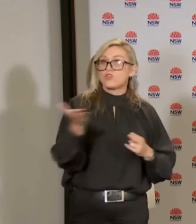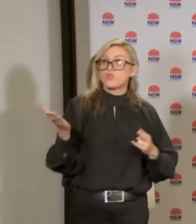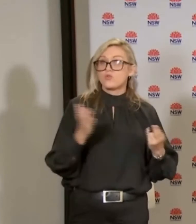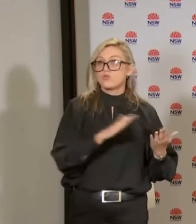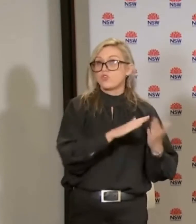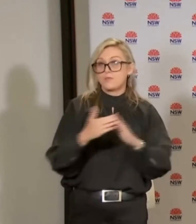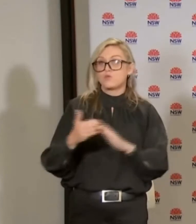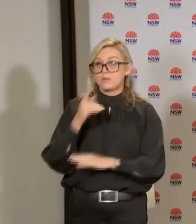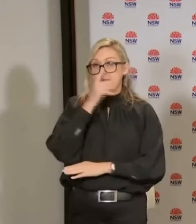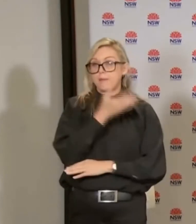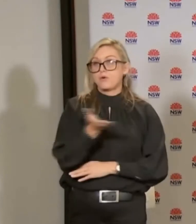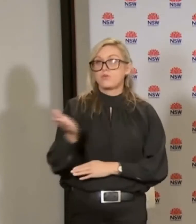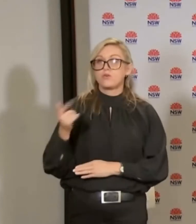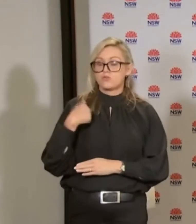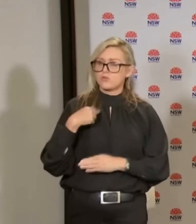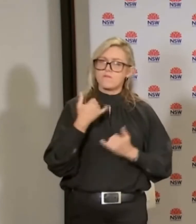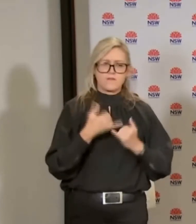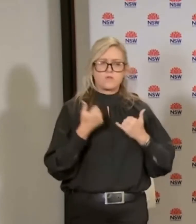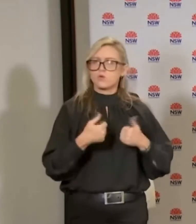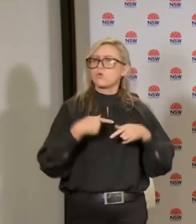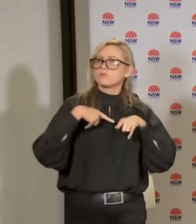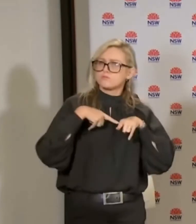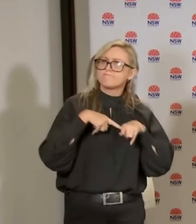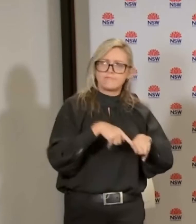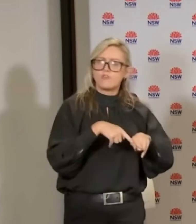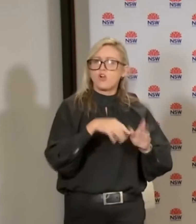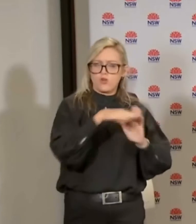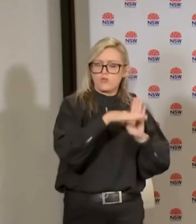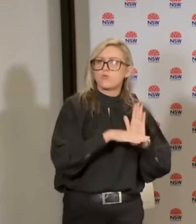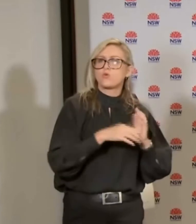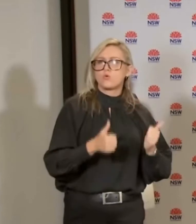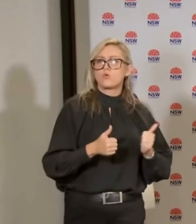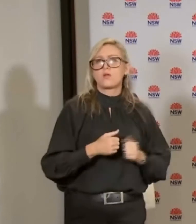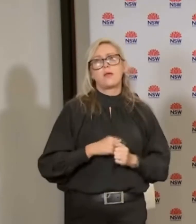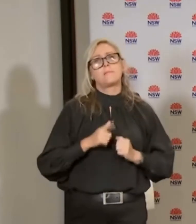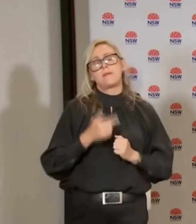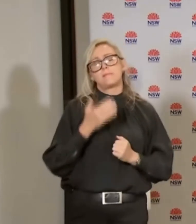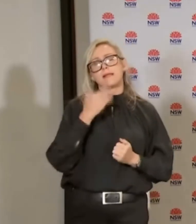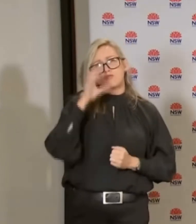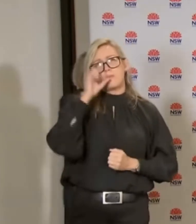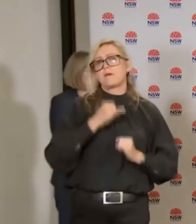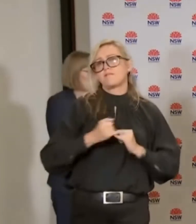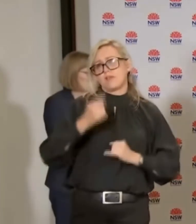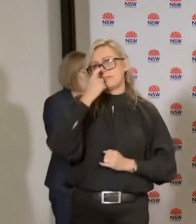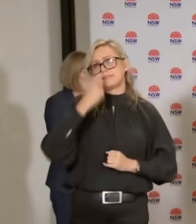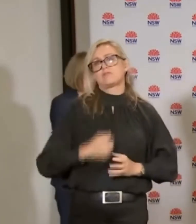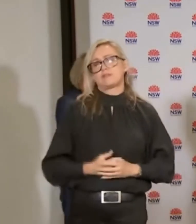complying, but complacency just isn't. There's no space. There's no room for complacency. Take it seriously.